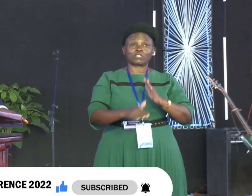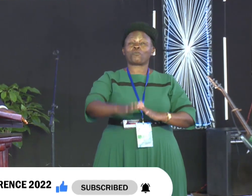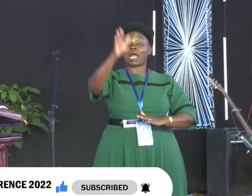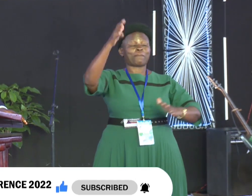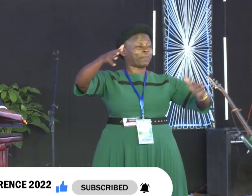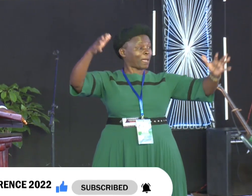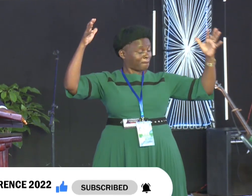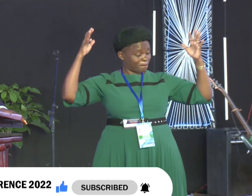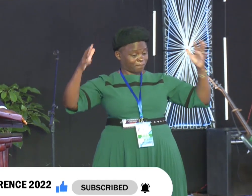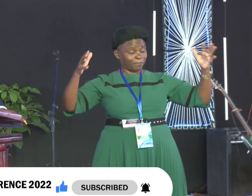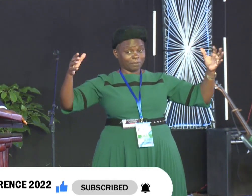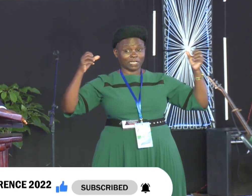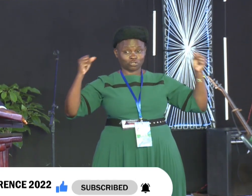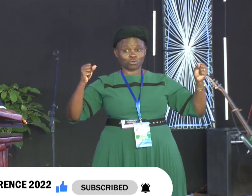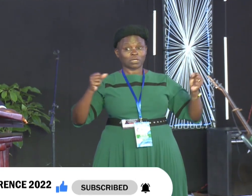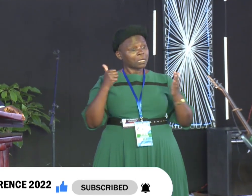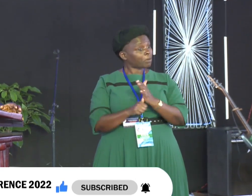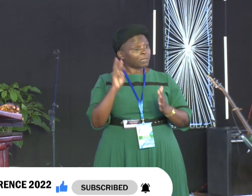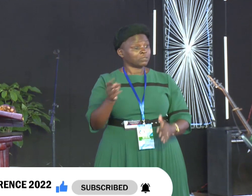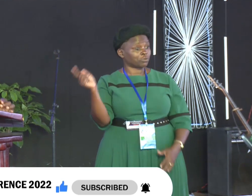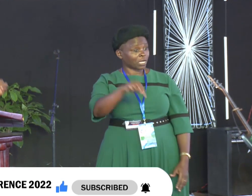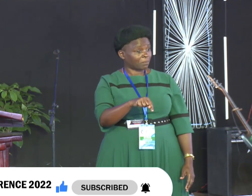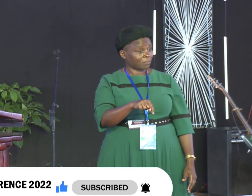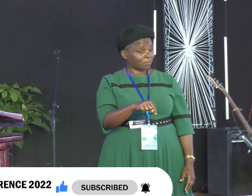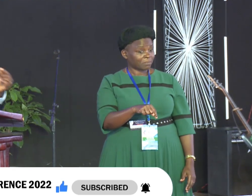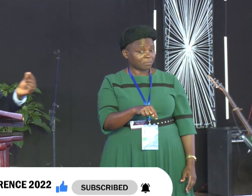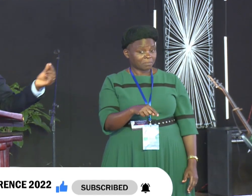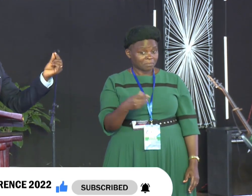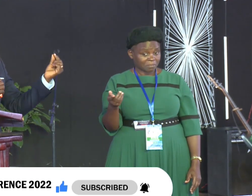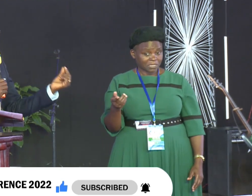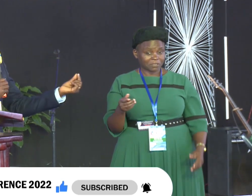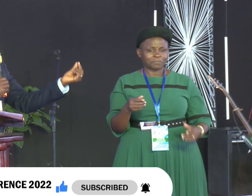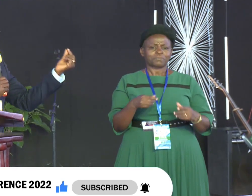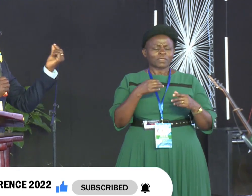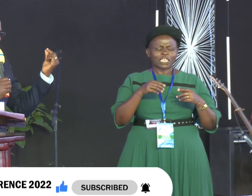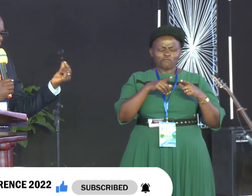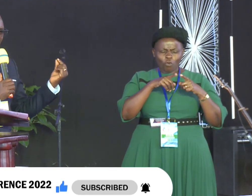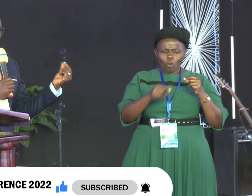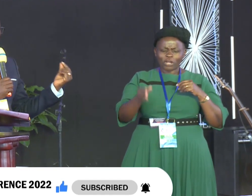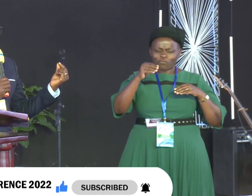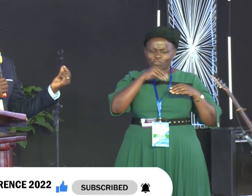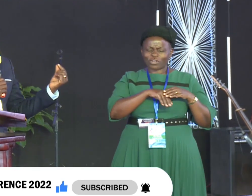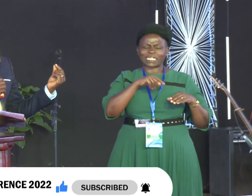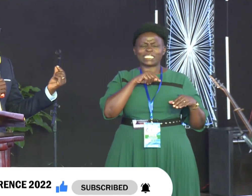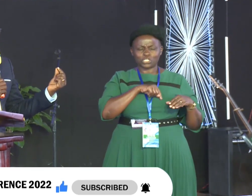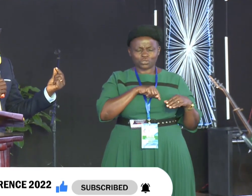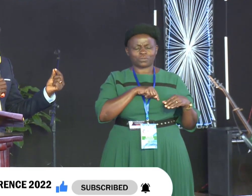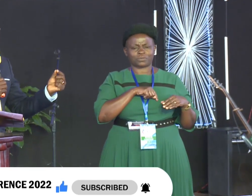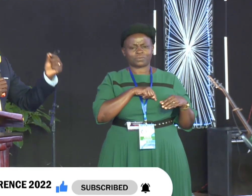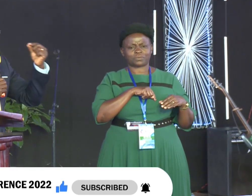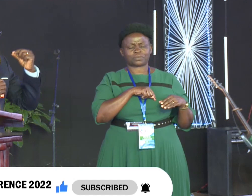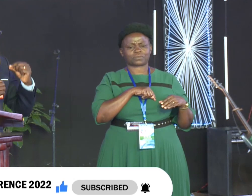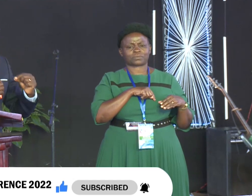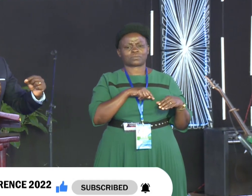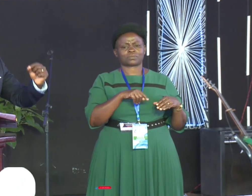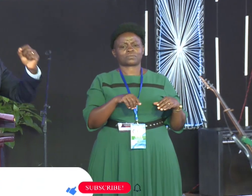just be assured that they are coming. They are coming. But if they find the word of God